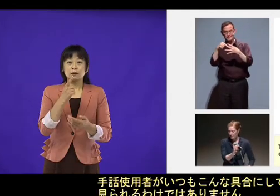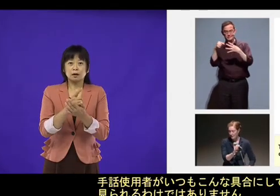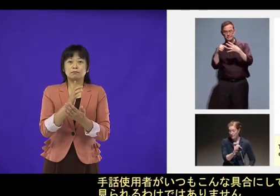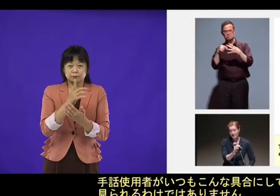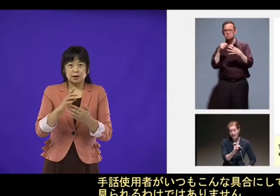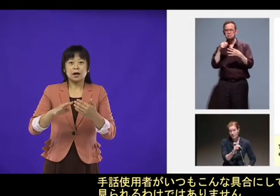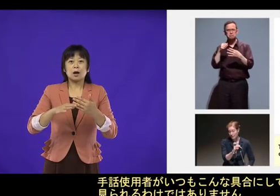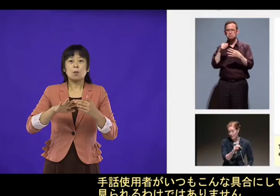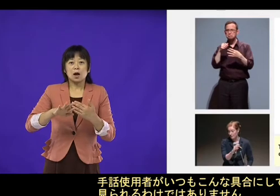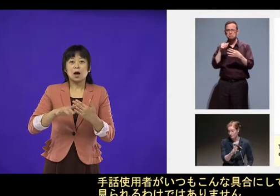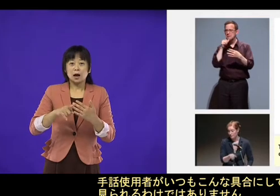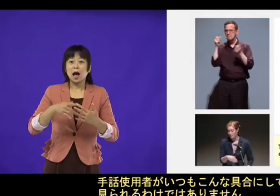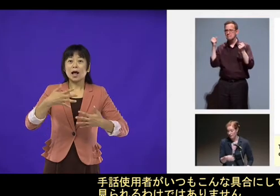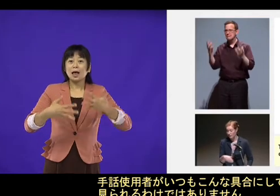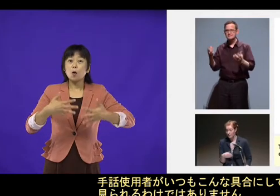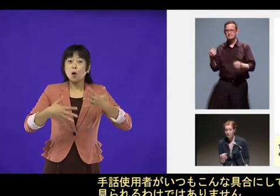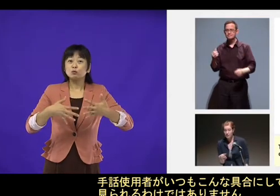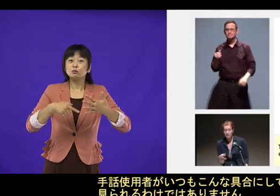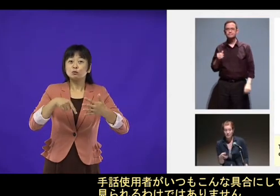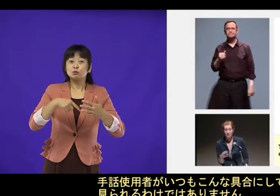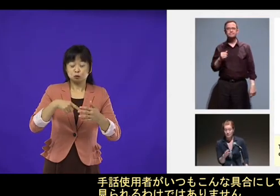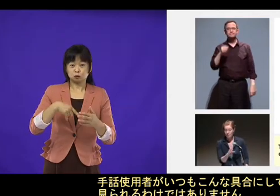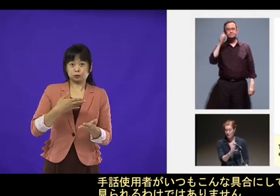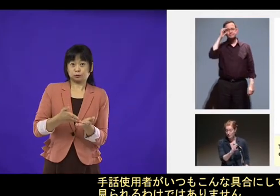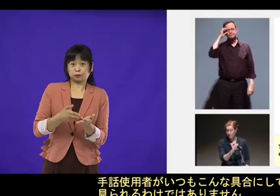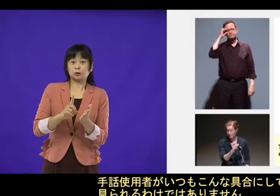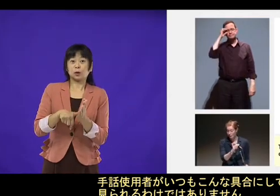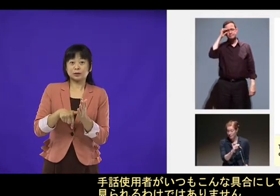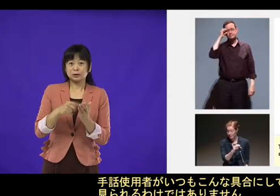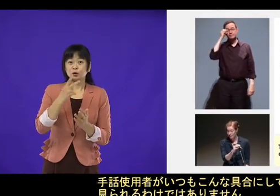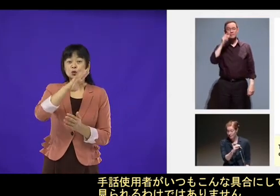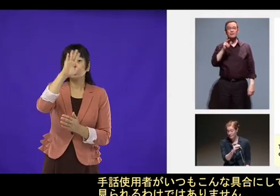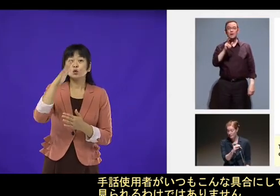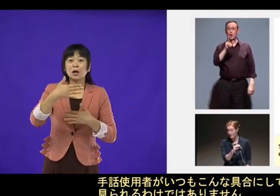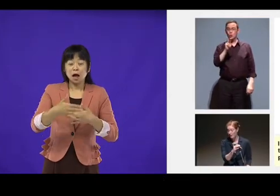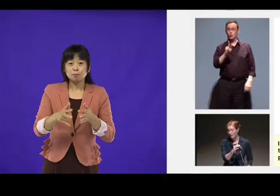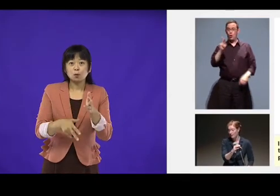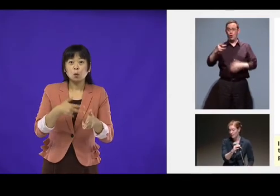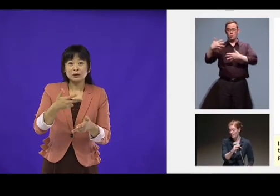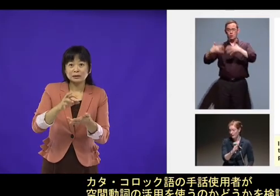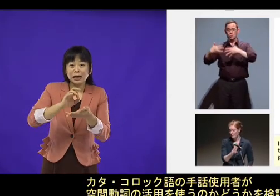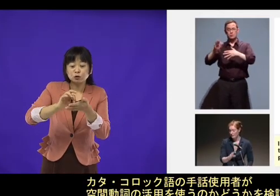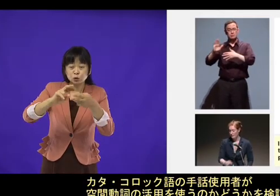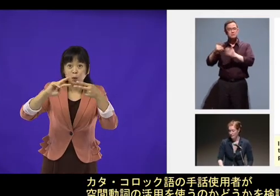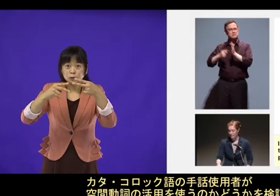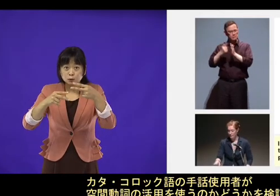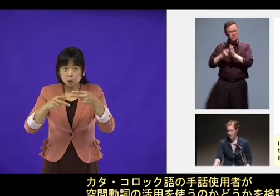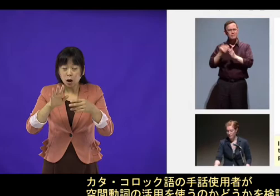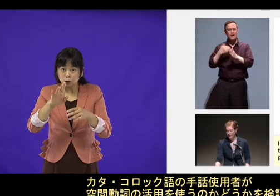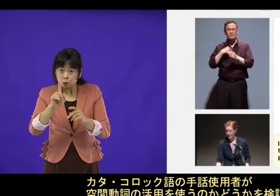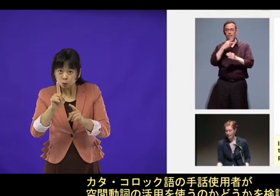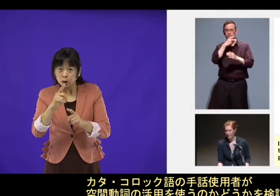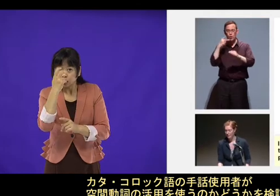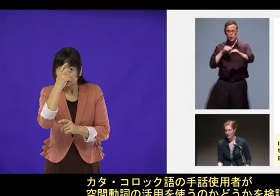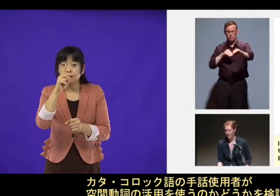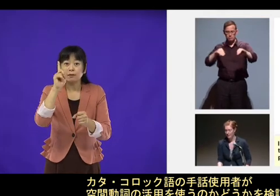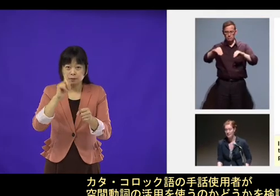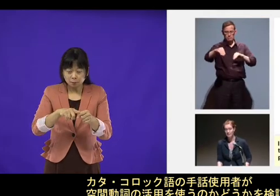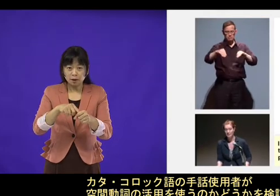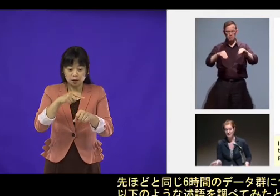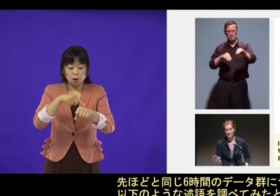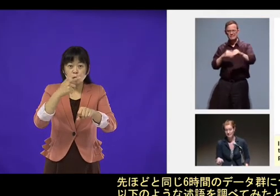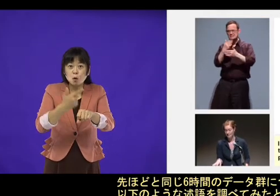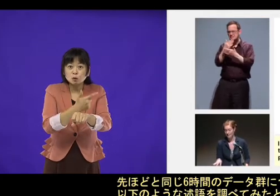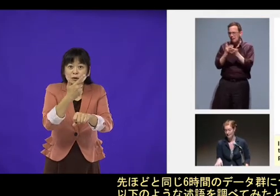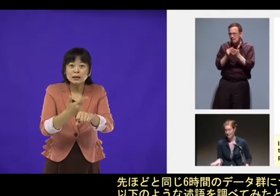Then to establish whether Katakaloq signers do sometimes use spatial verb inflection, I've examined the following